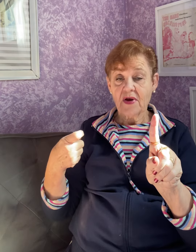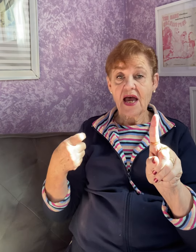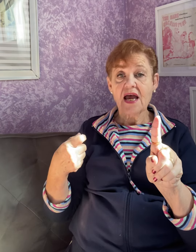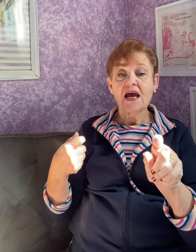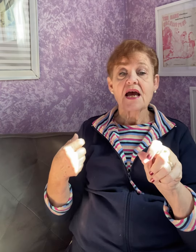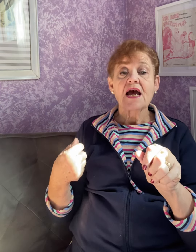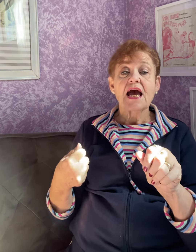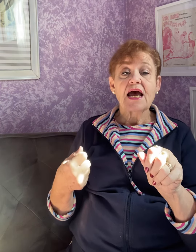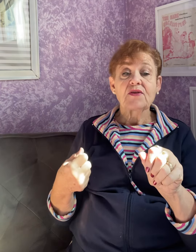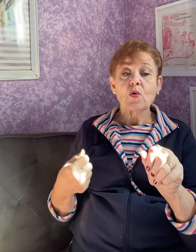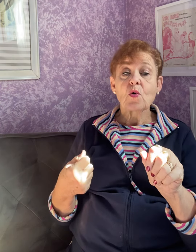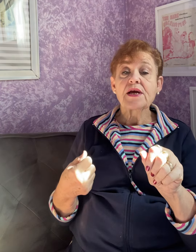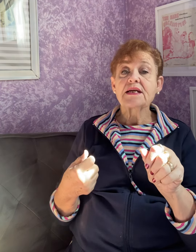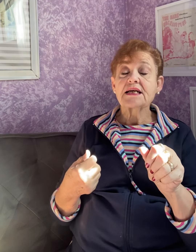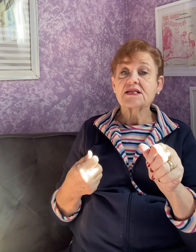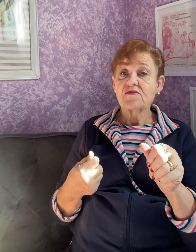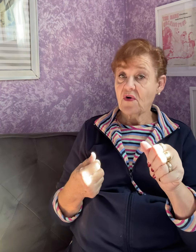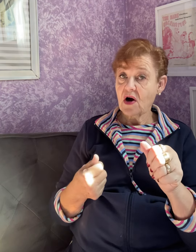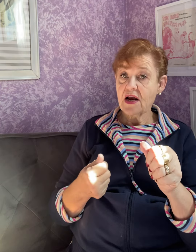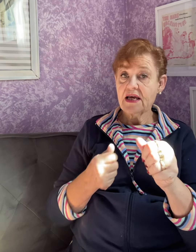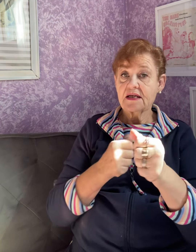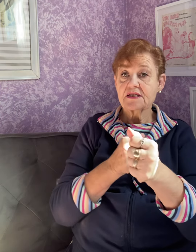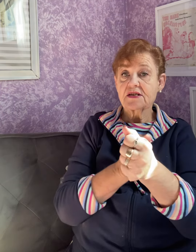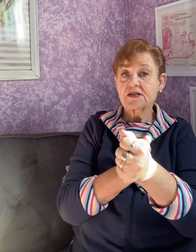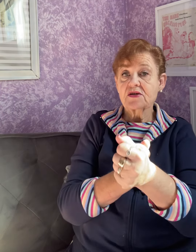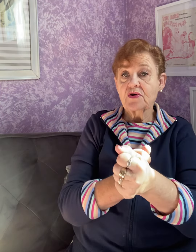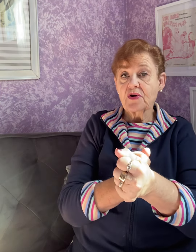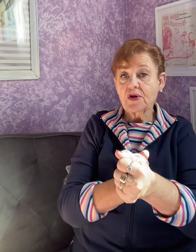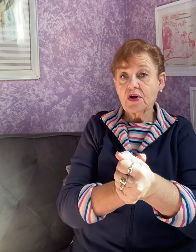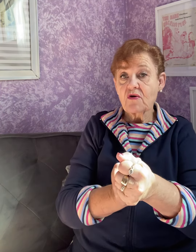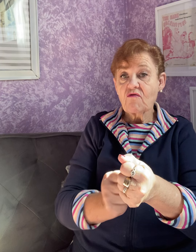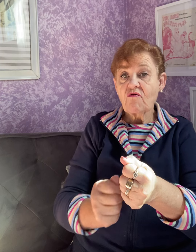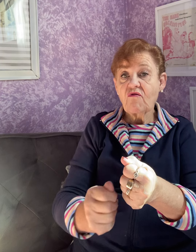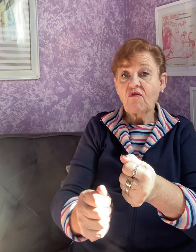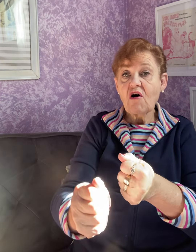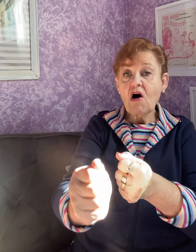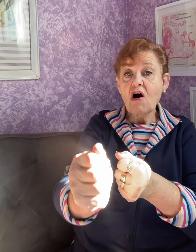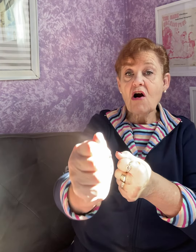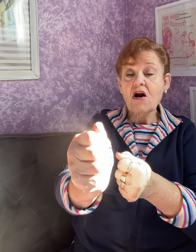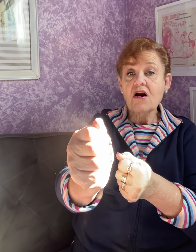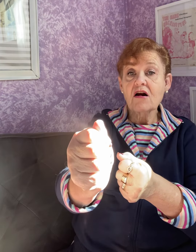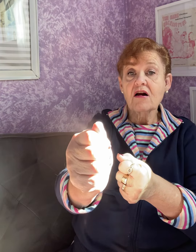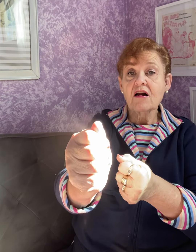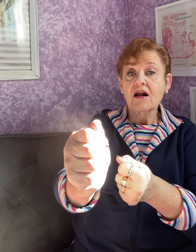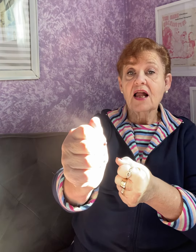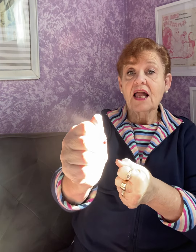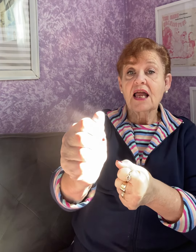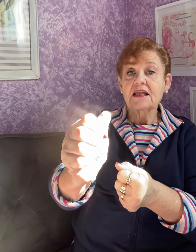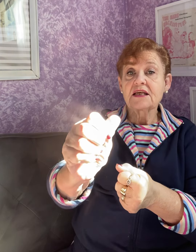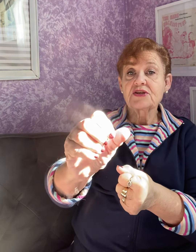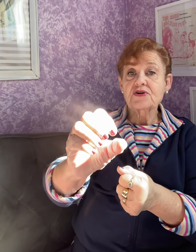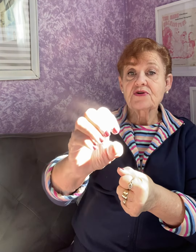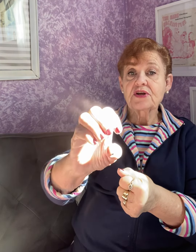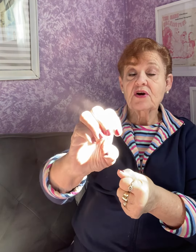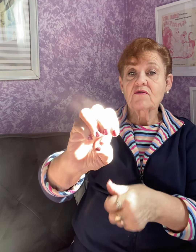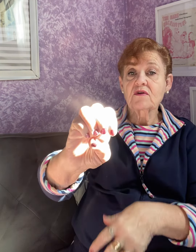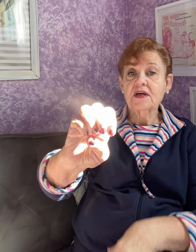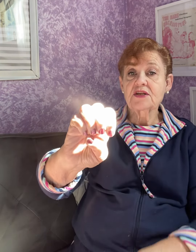okay? And Orient is the far east, so you're going to go far and then turn it over into